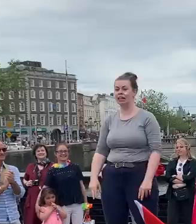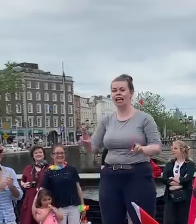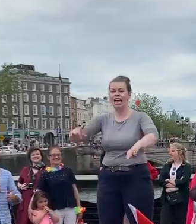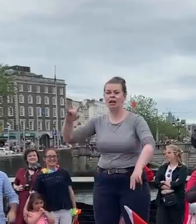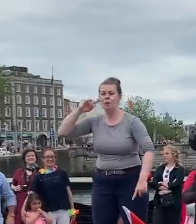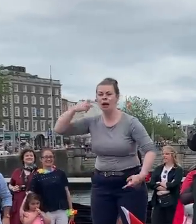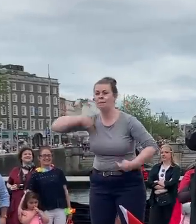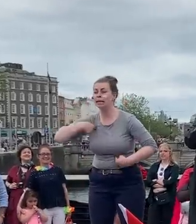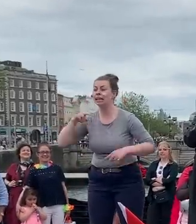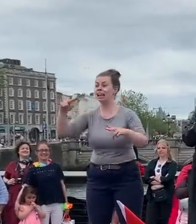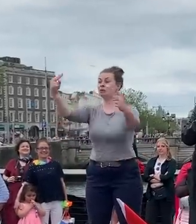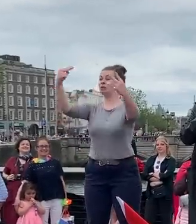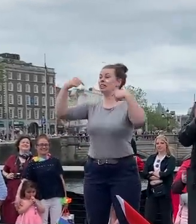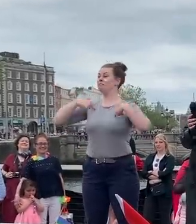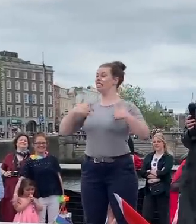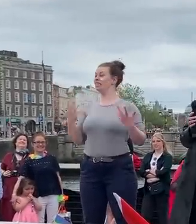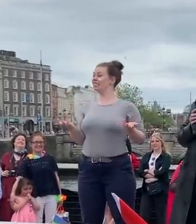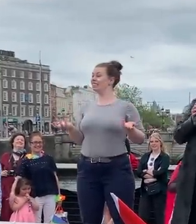Can you hear me at the back?